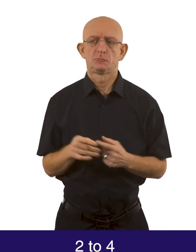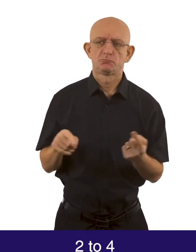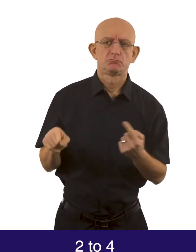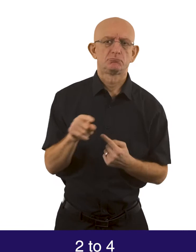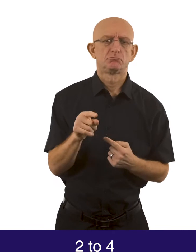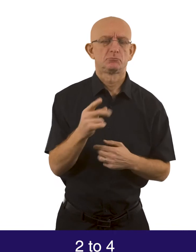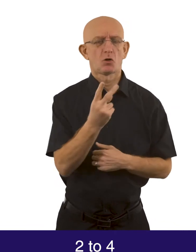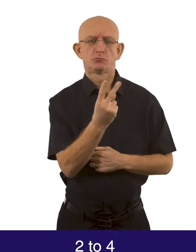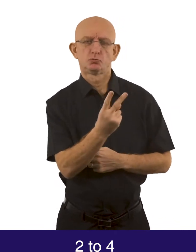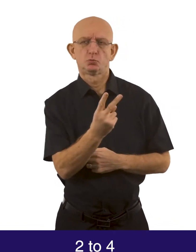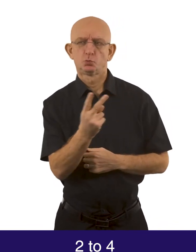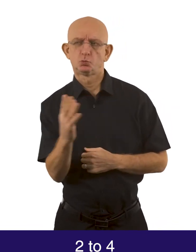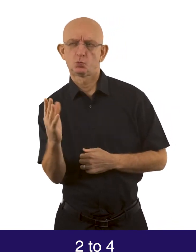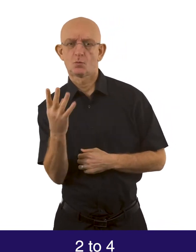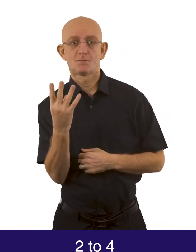2 to 4.